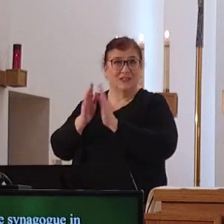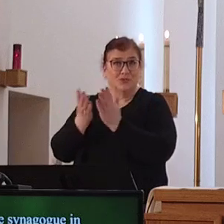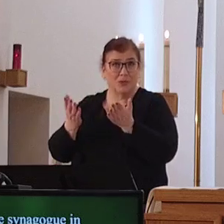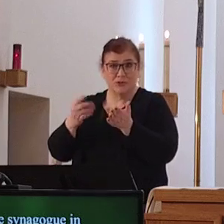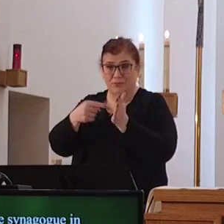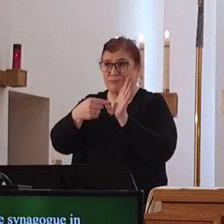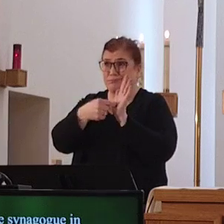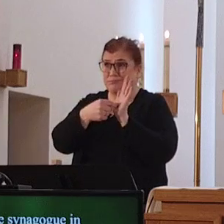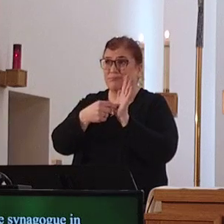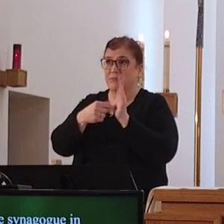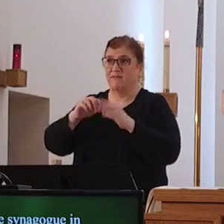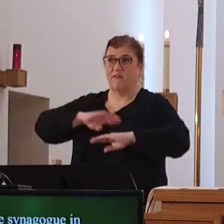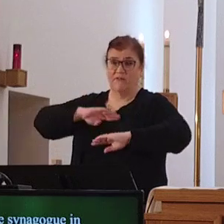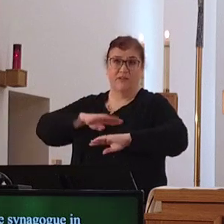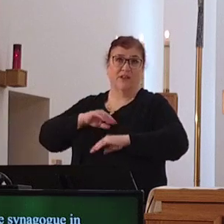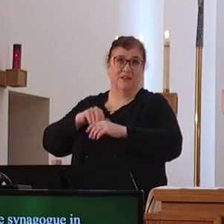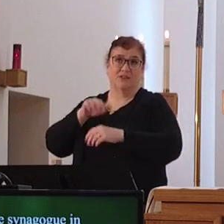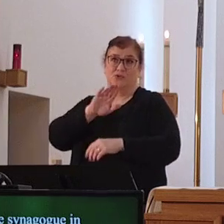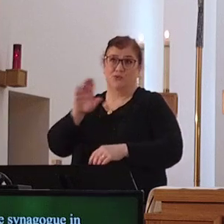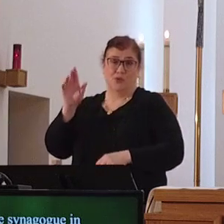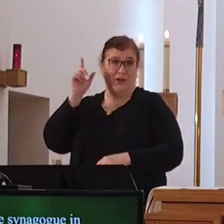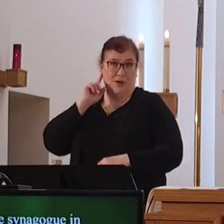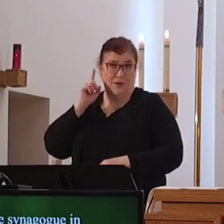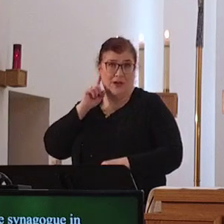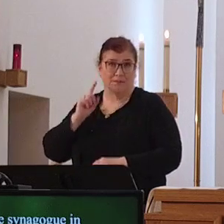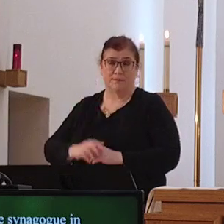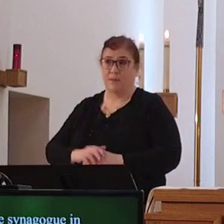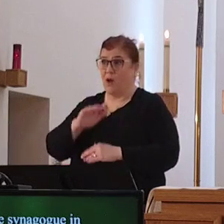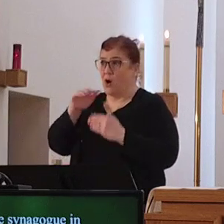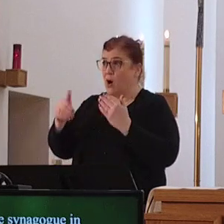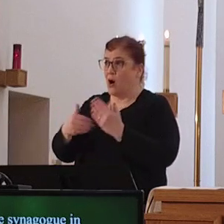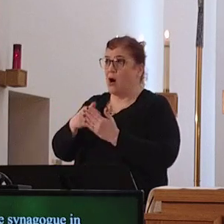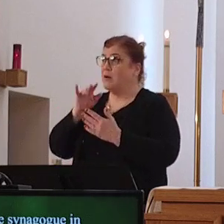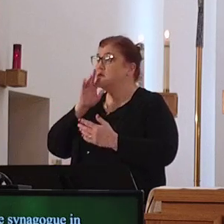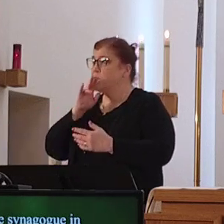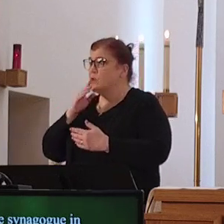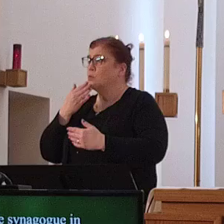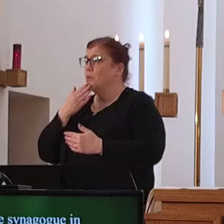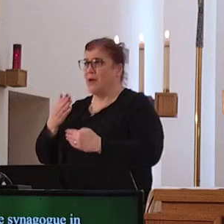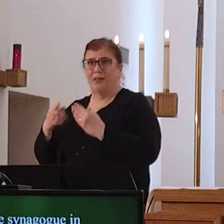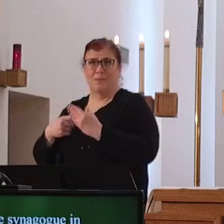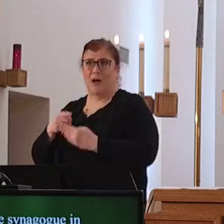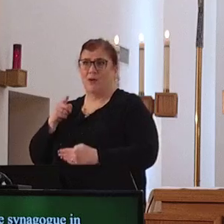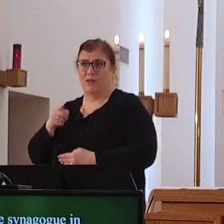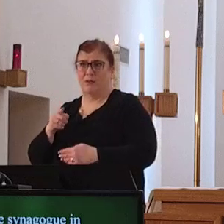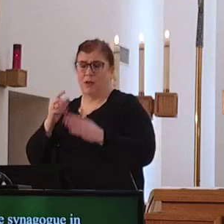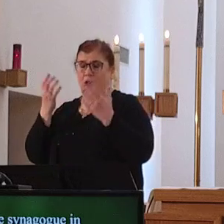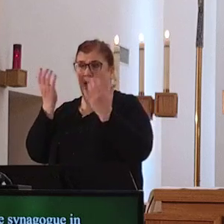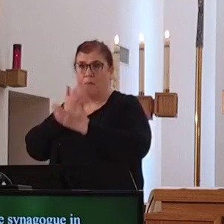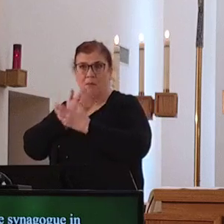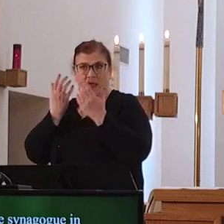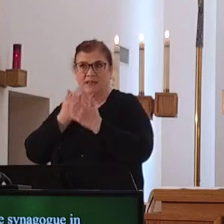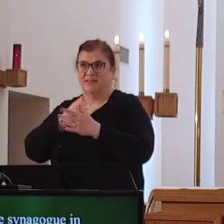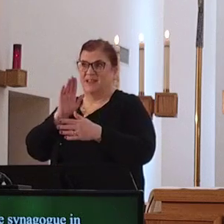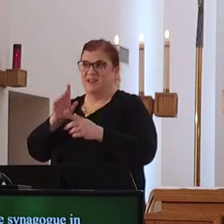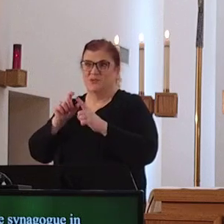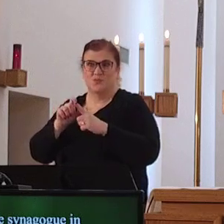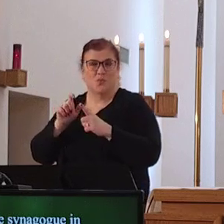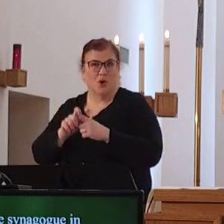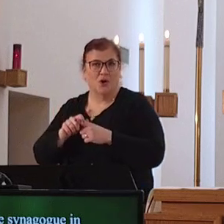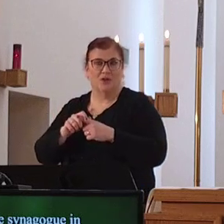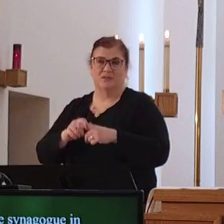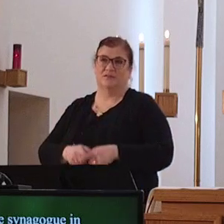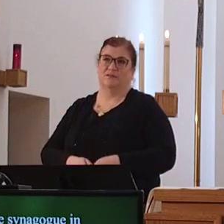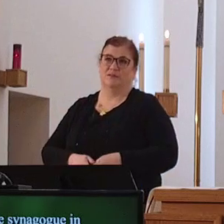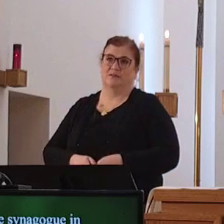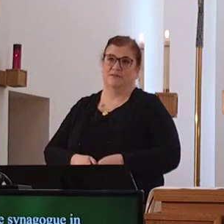been fulfilled in your hearing." All spoke well of him and were amazed at the gracious words that came from his